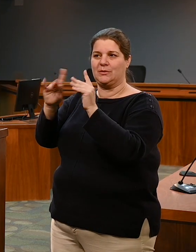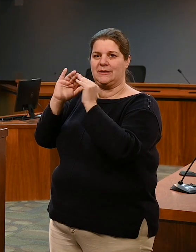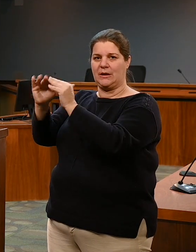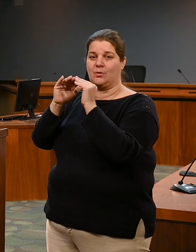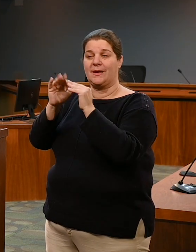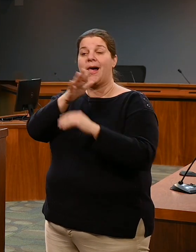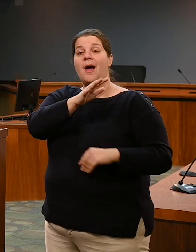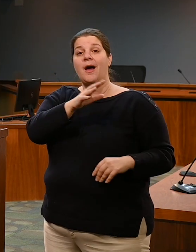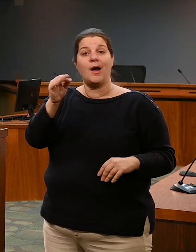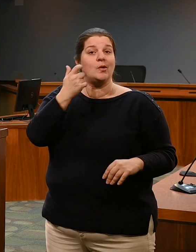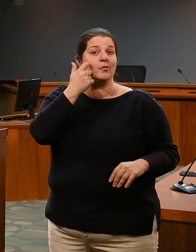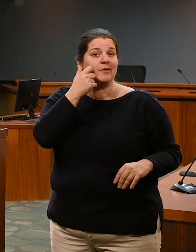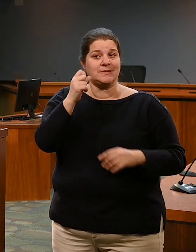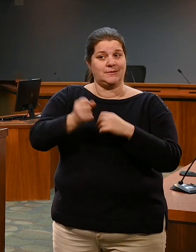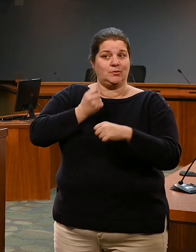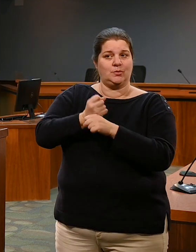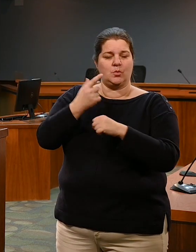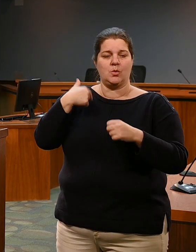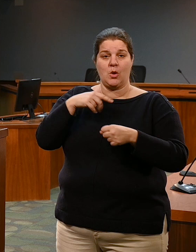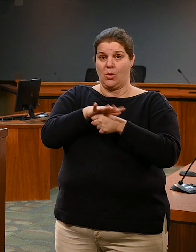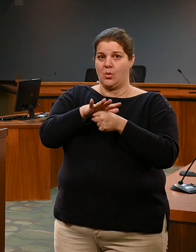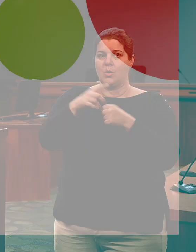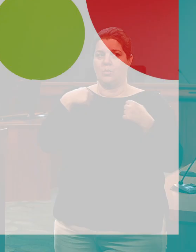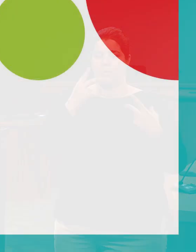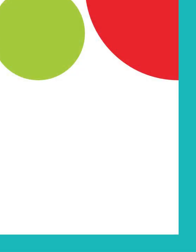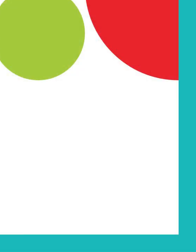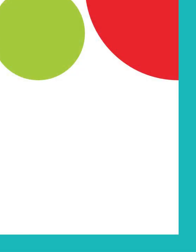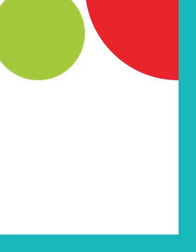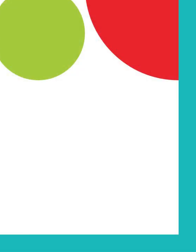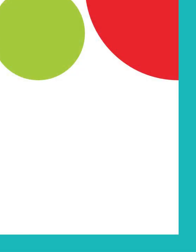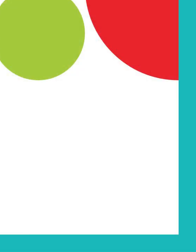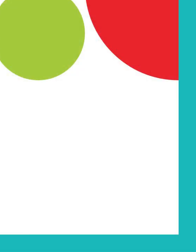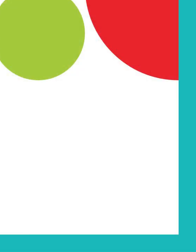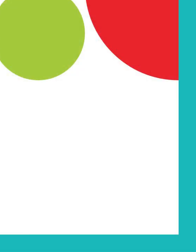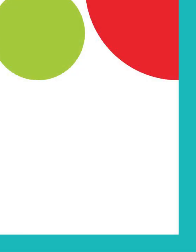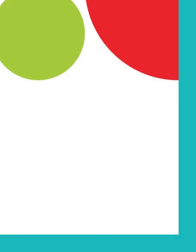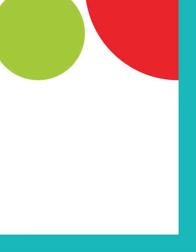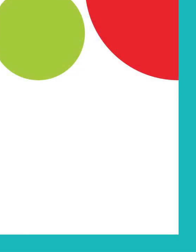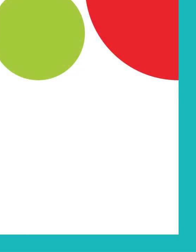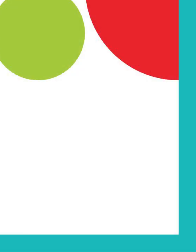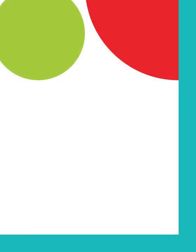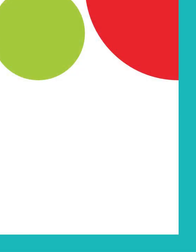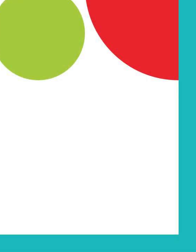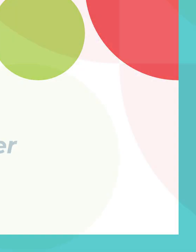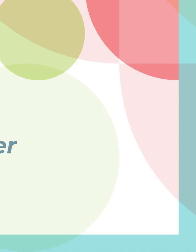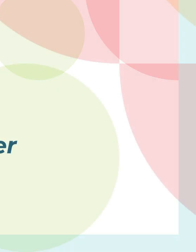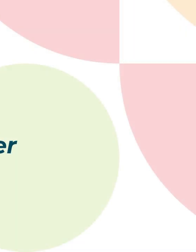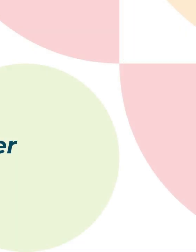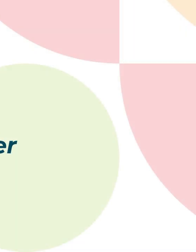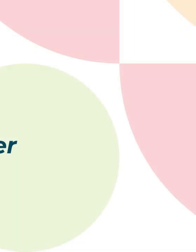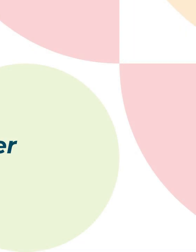In recent years, locally, we have seen the warning signs that communities across our nation are